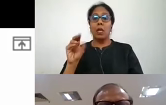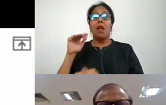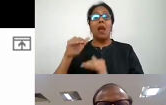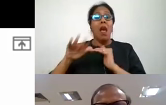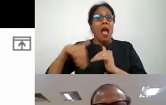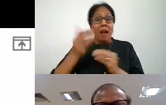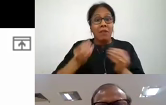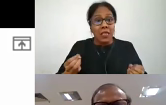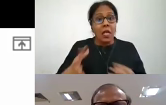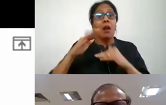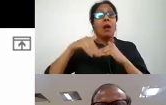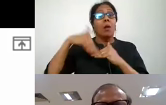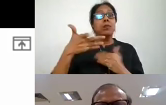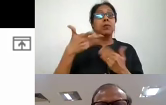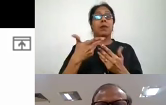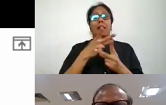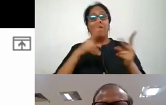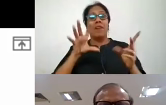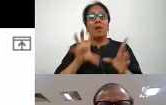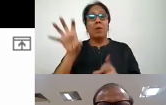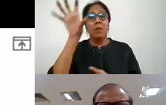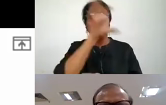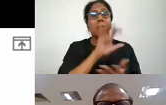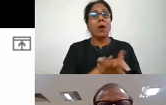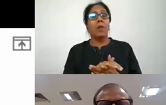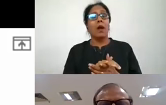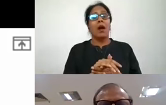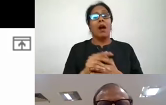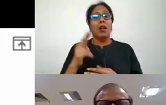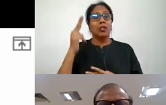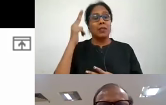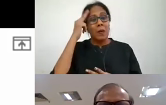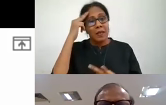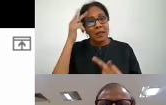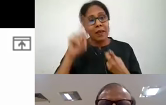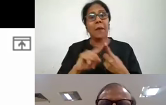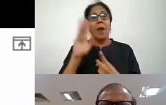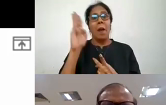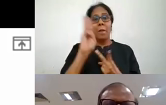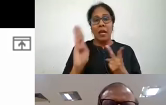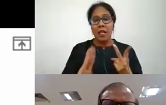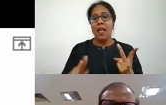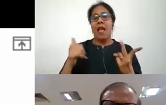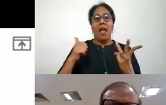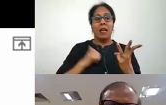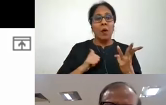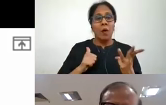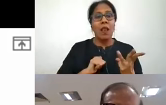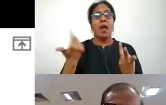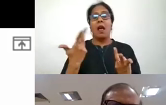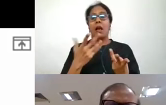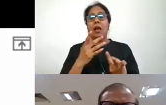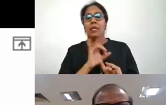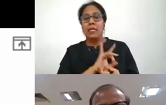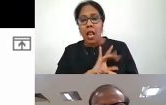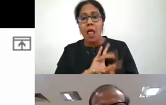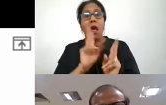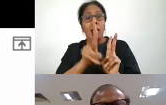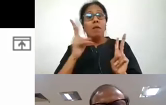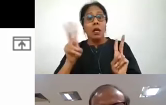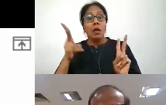Saudi Arabia, Brazil, Canada, Chile, Costa Rica, Peru, Honduras, Guatemala have already adopted the full 6